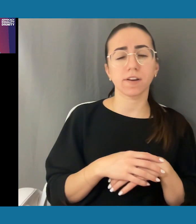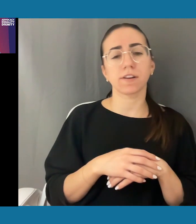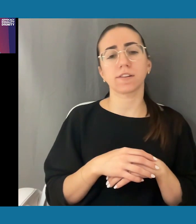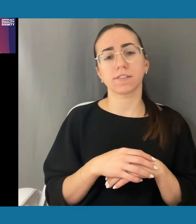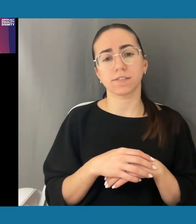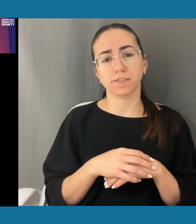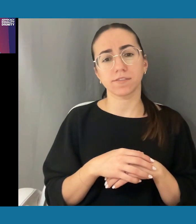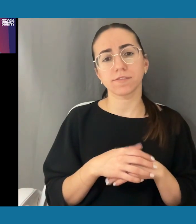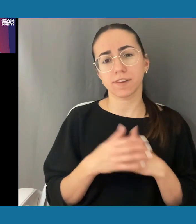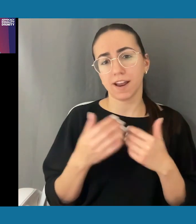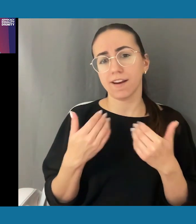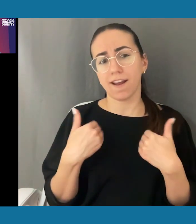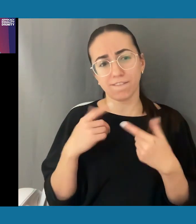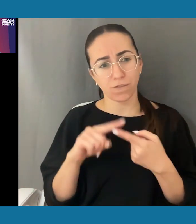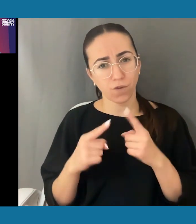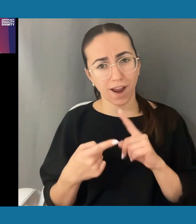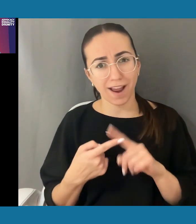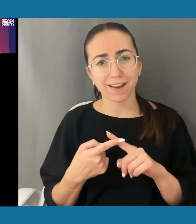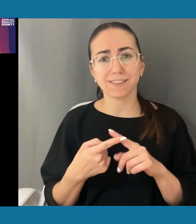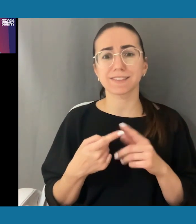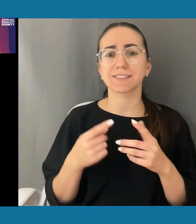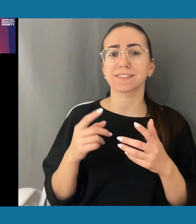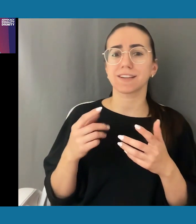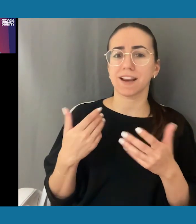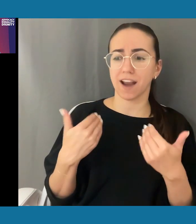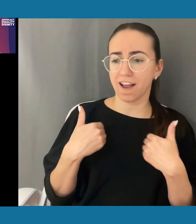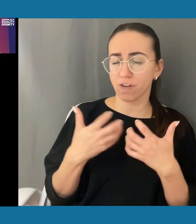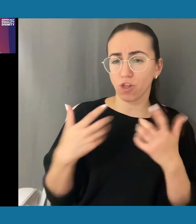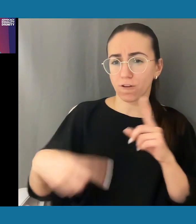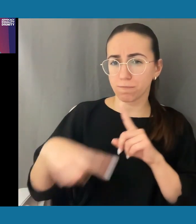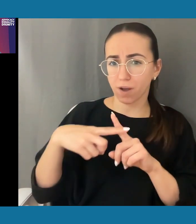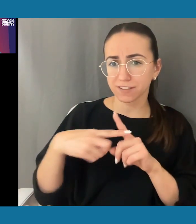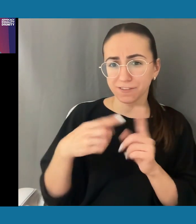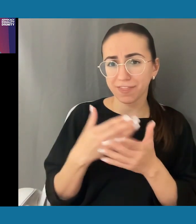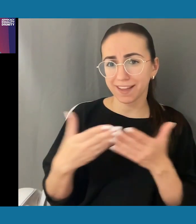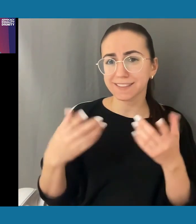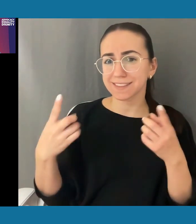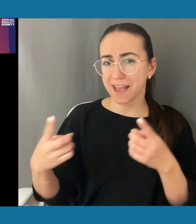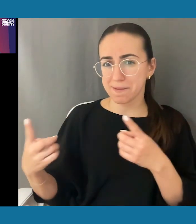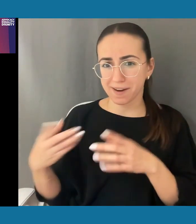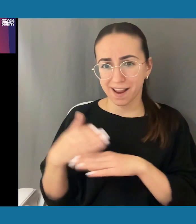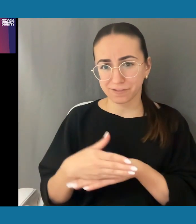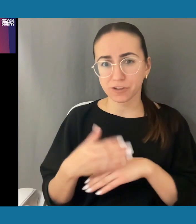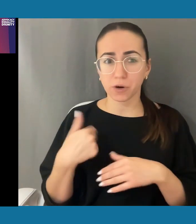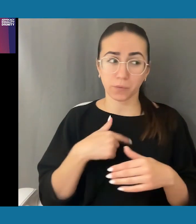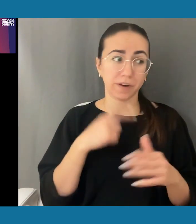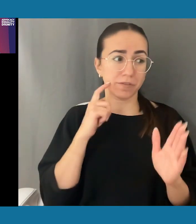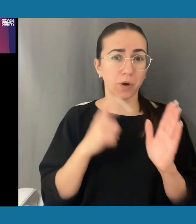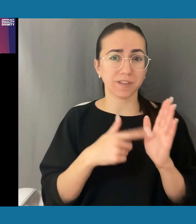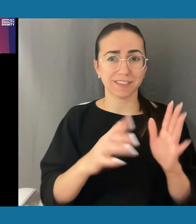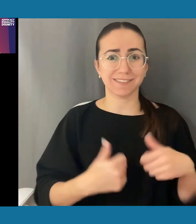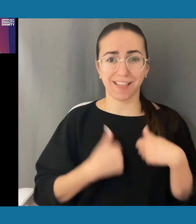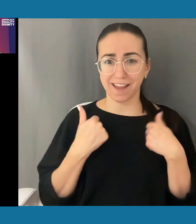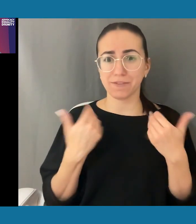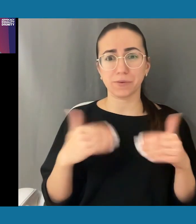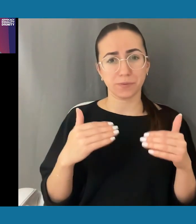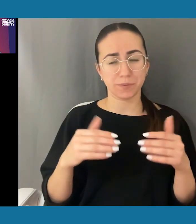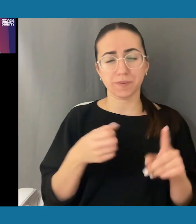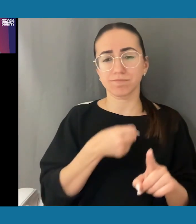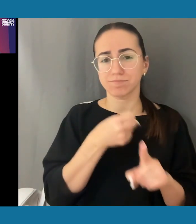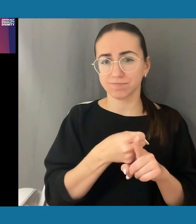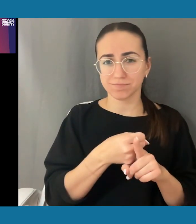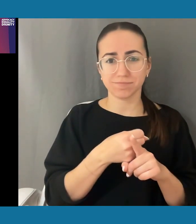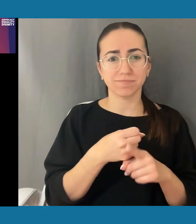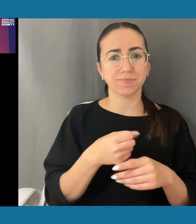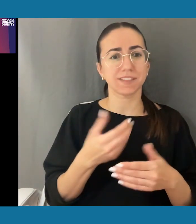positive impacts we talked about, we've seen in Mike over the years with self-esteem and, you know, just really putting himself out there